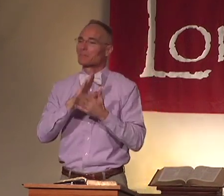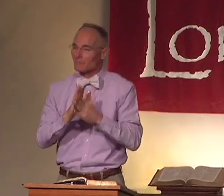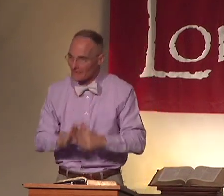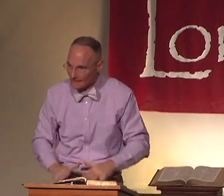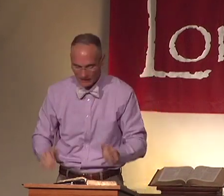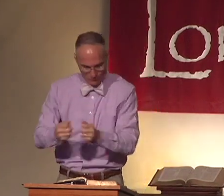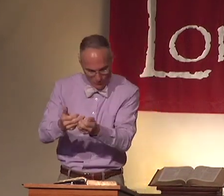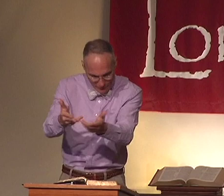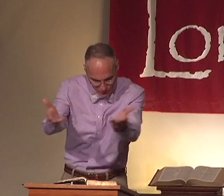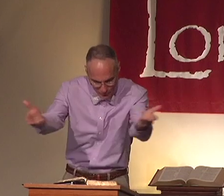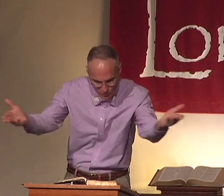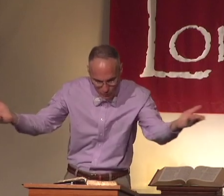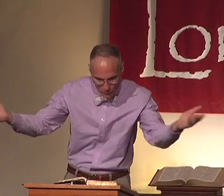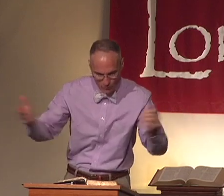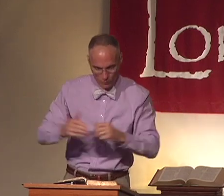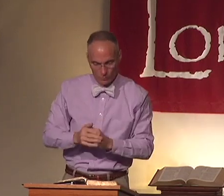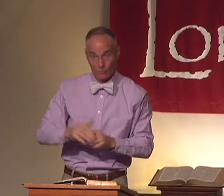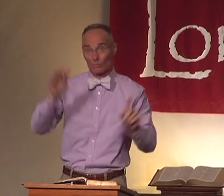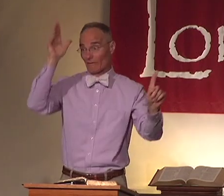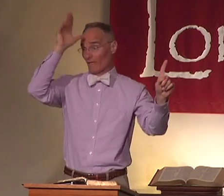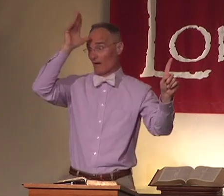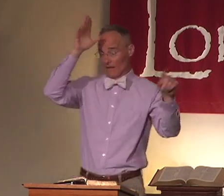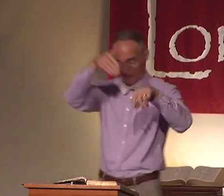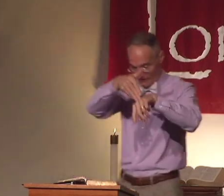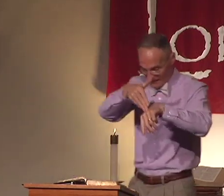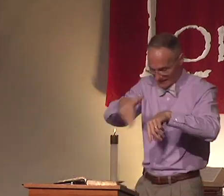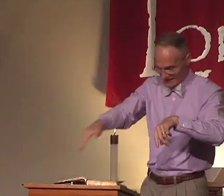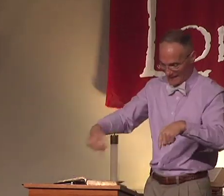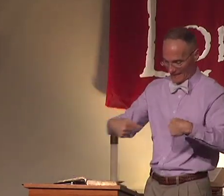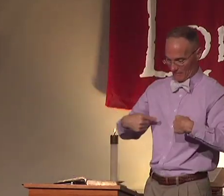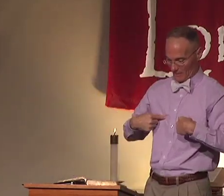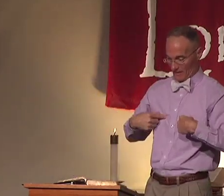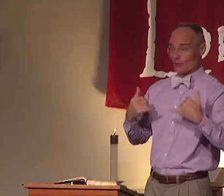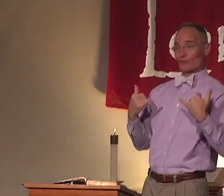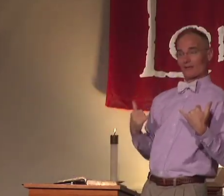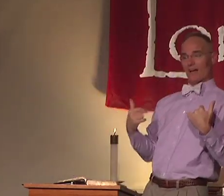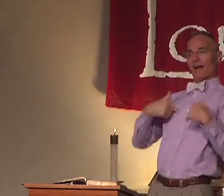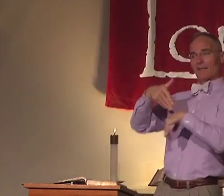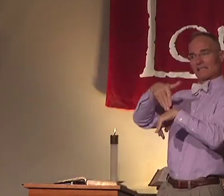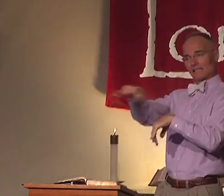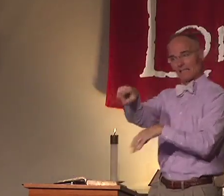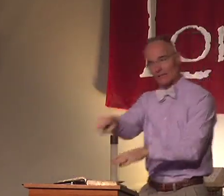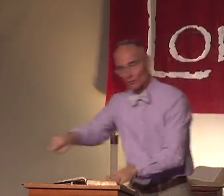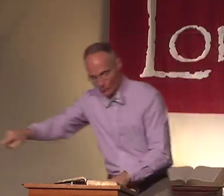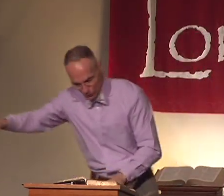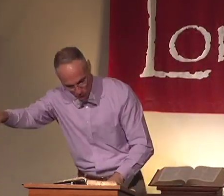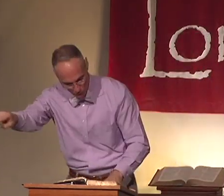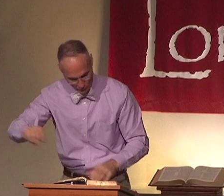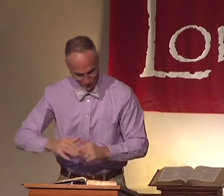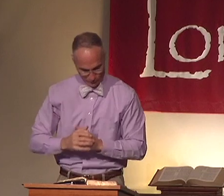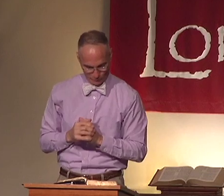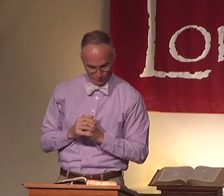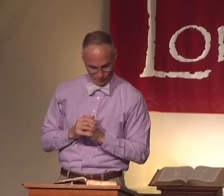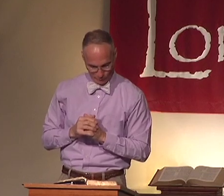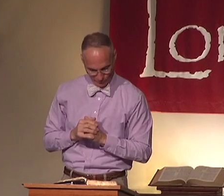he said, "Peace be with you. As the Father has sent me, so I am sending you."